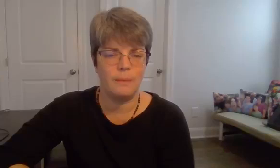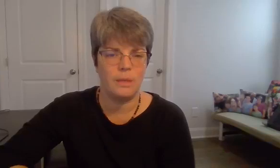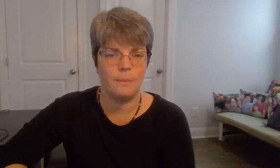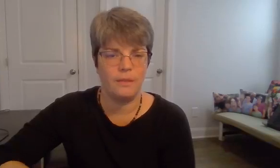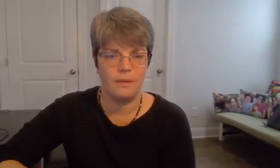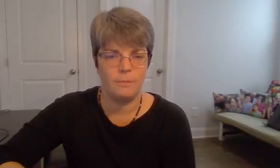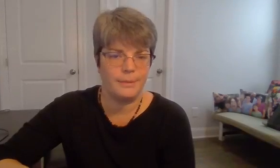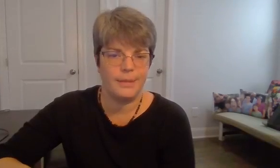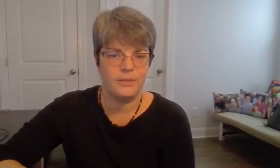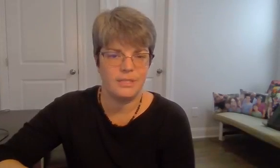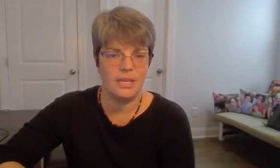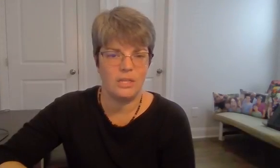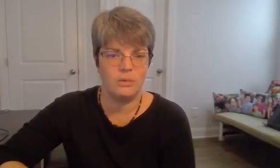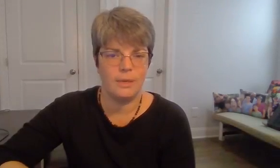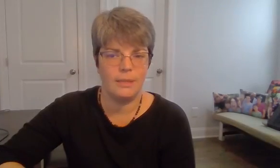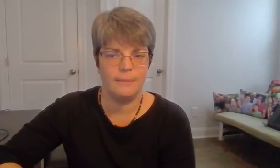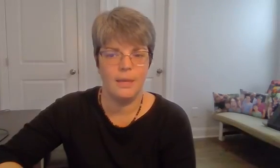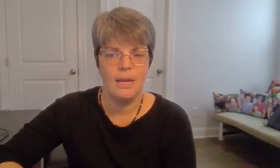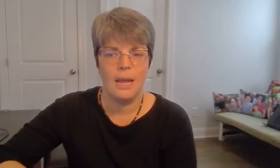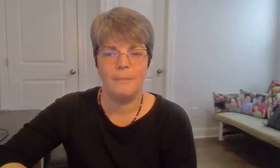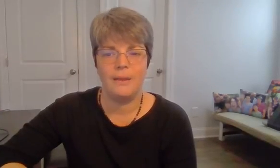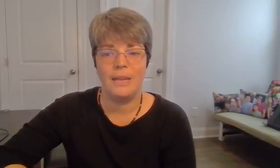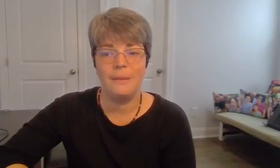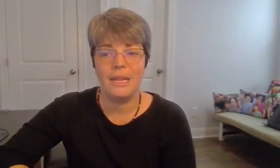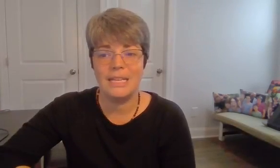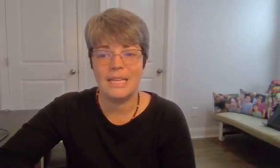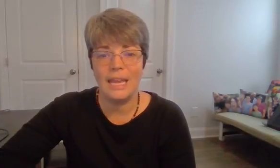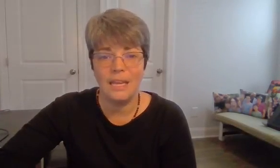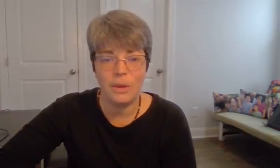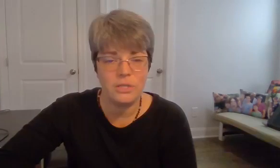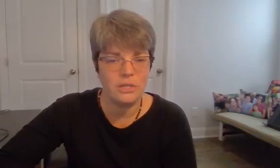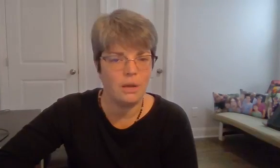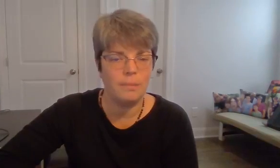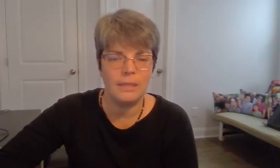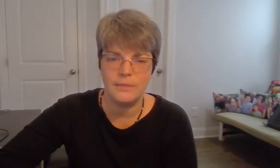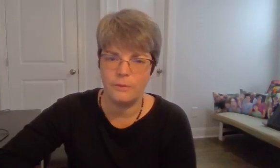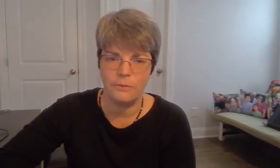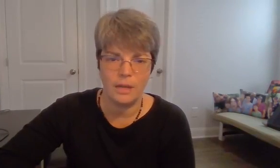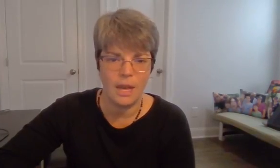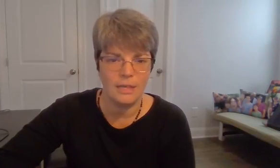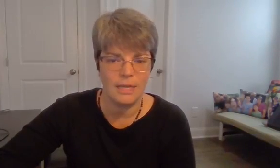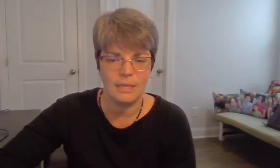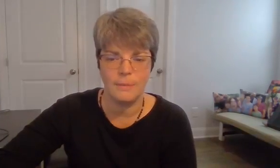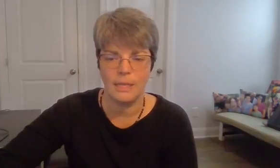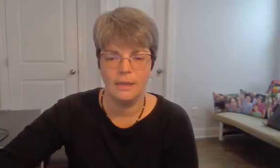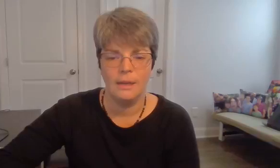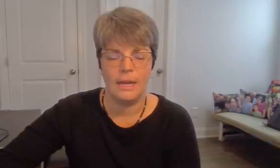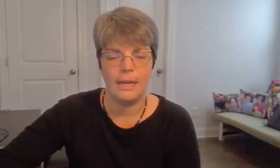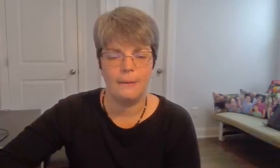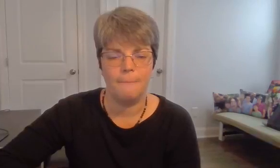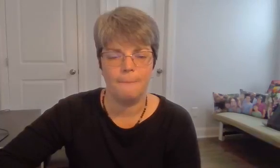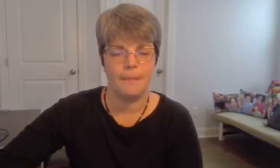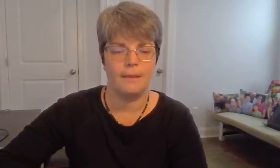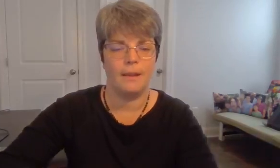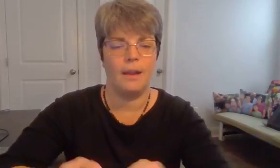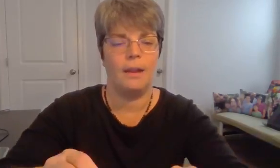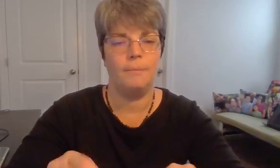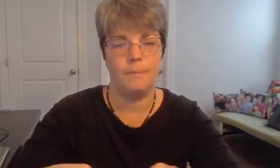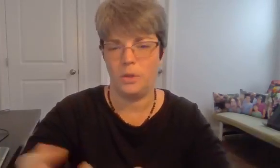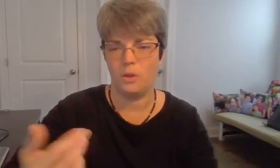put them there just in case you wanted them. But if anybody has any questions at all, please feel free to contact me. You can go to